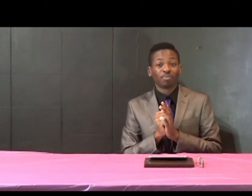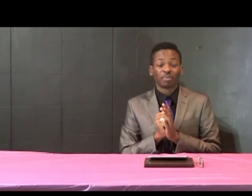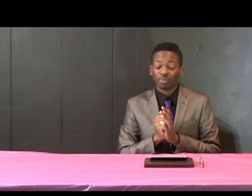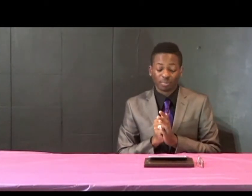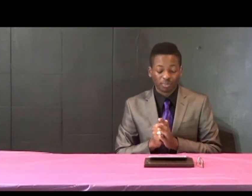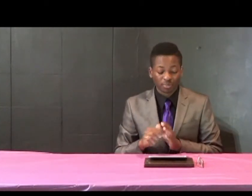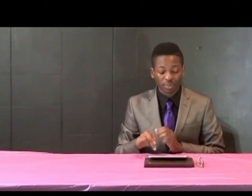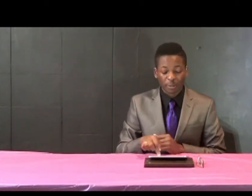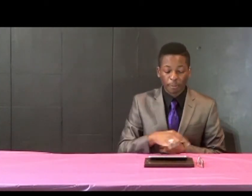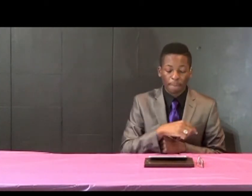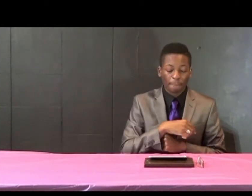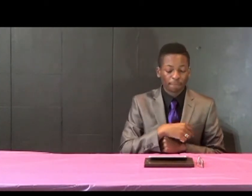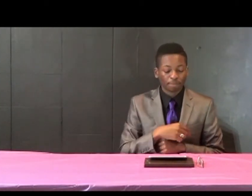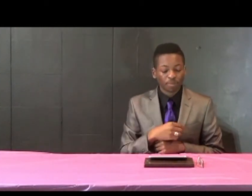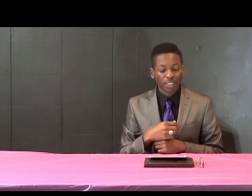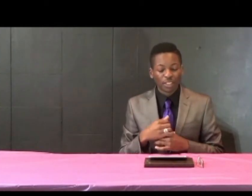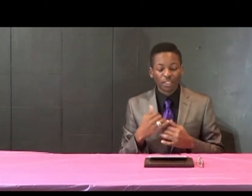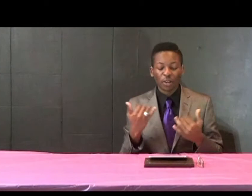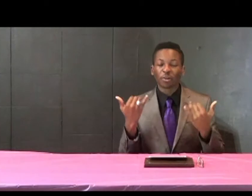Anything is possible.